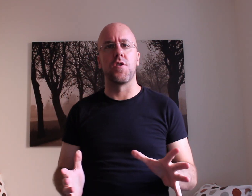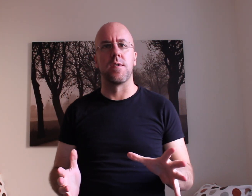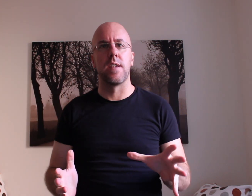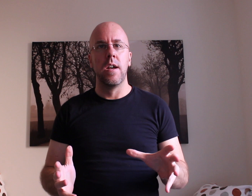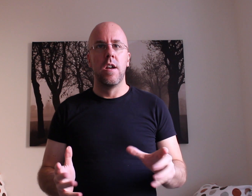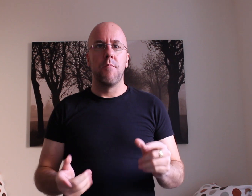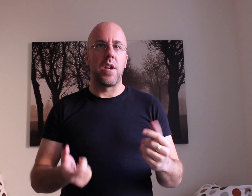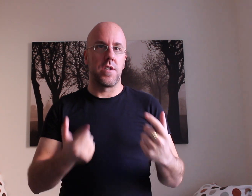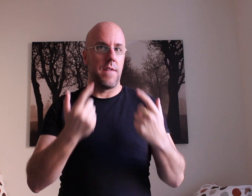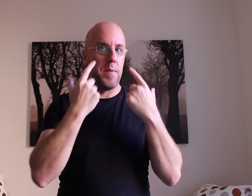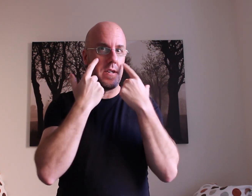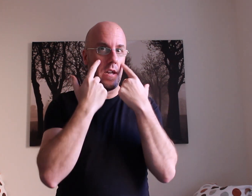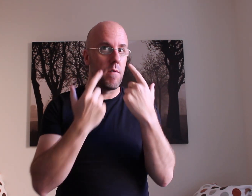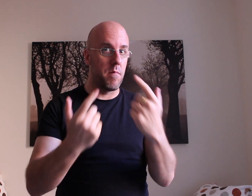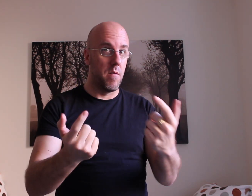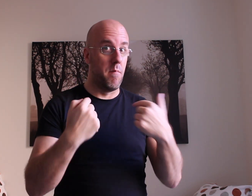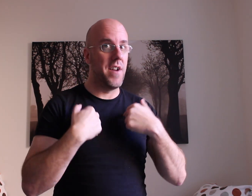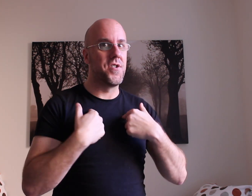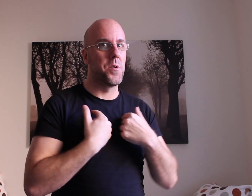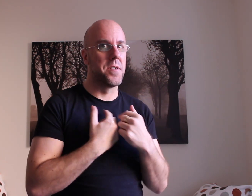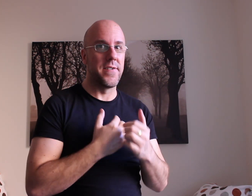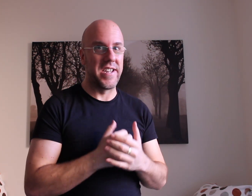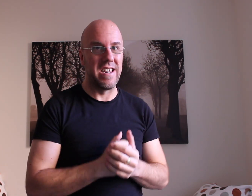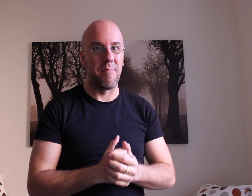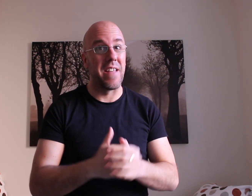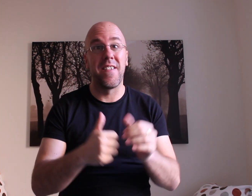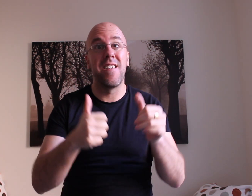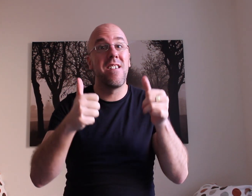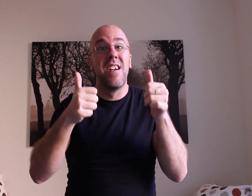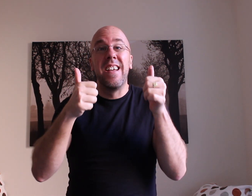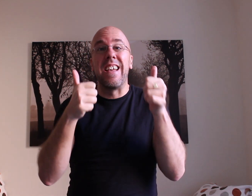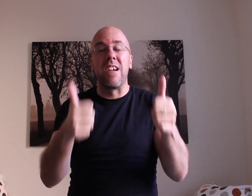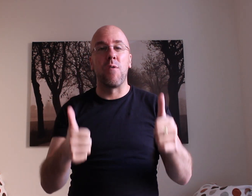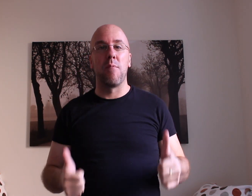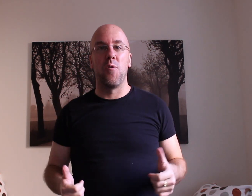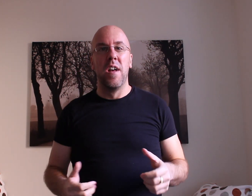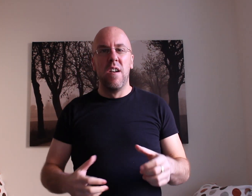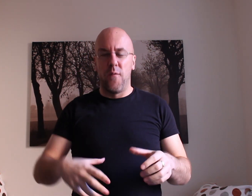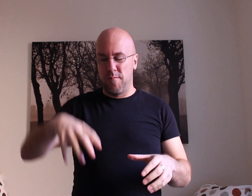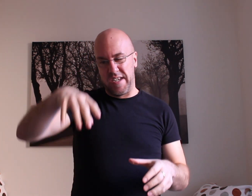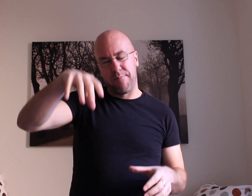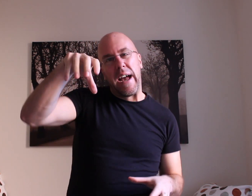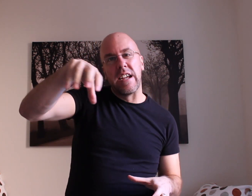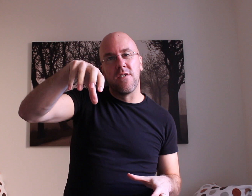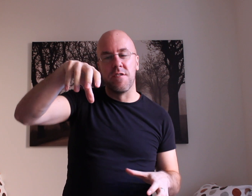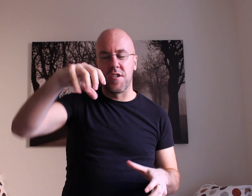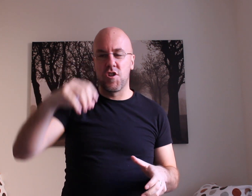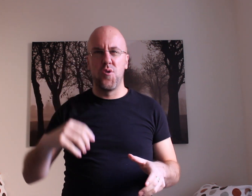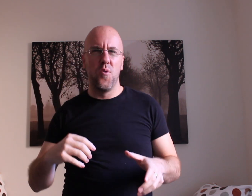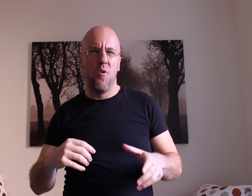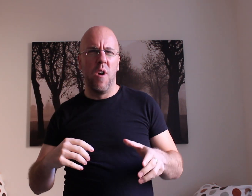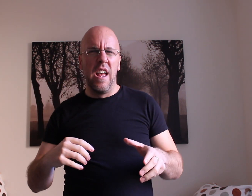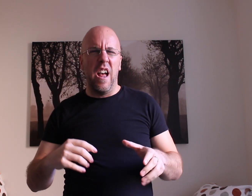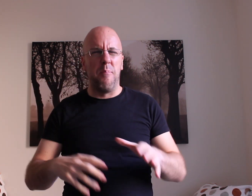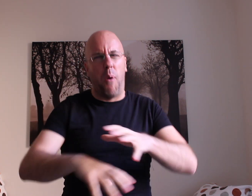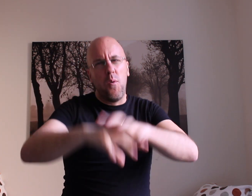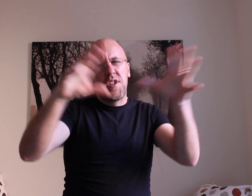teachers. Because I've been saying, well, my students are sending me, and they are incredible. From spiders to